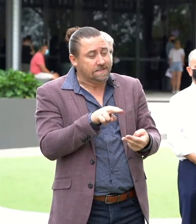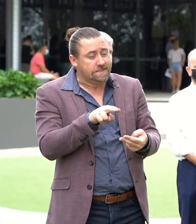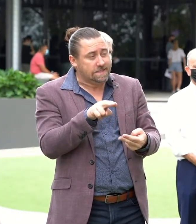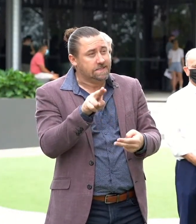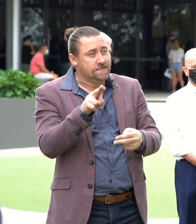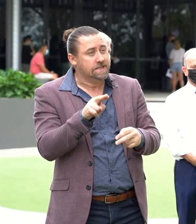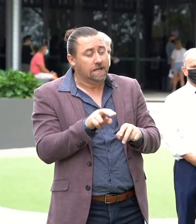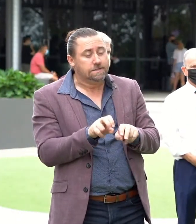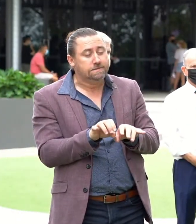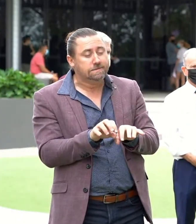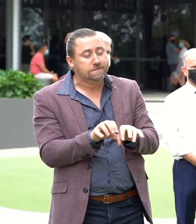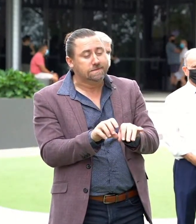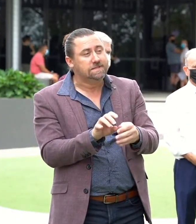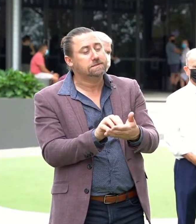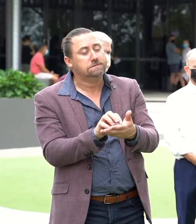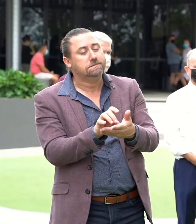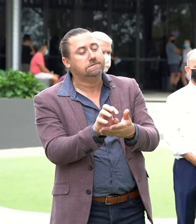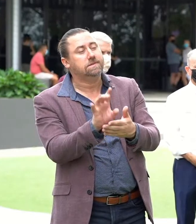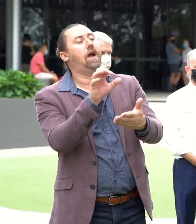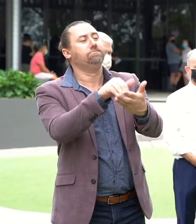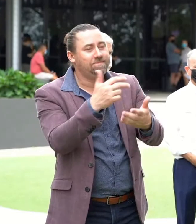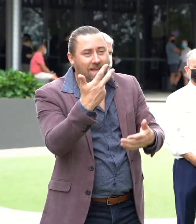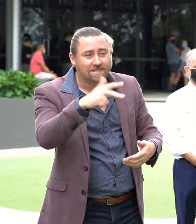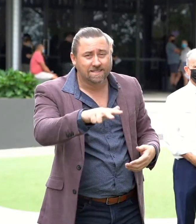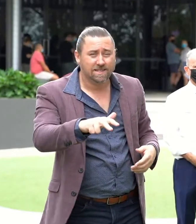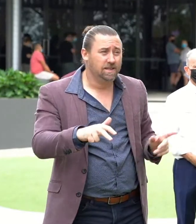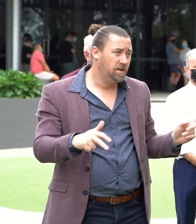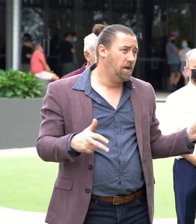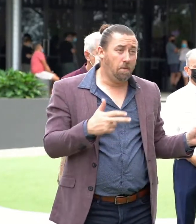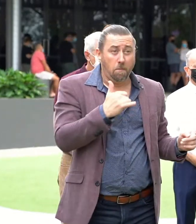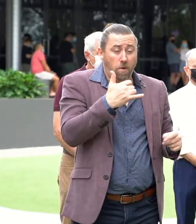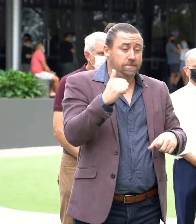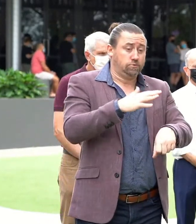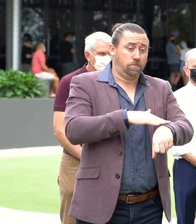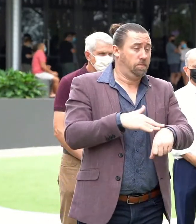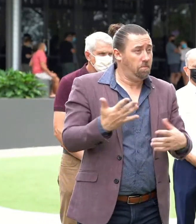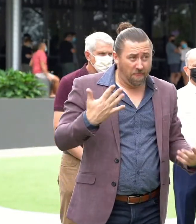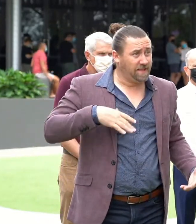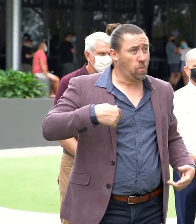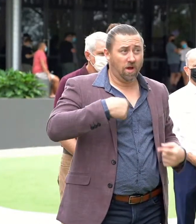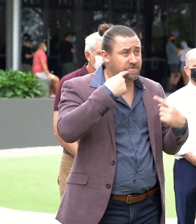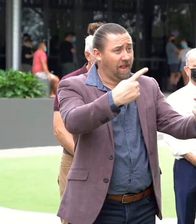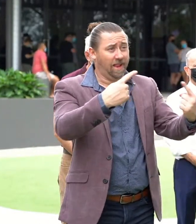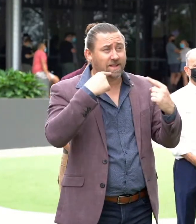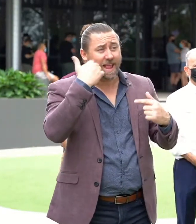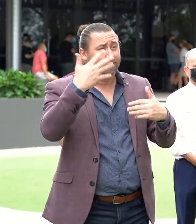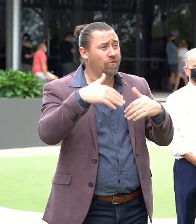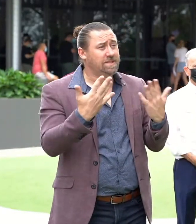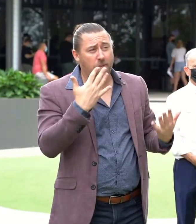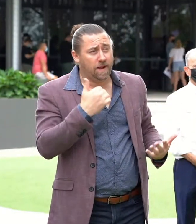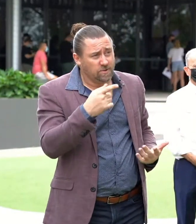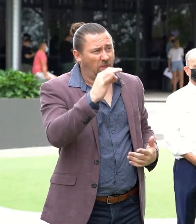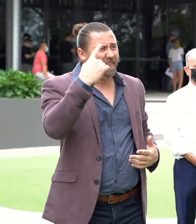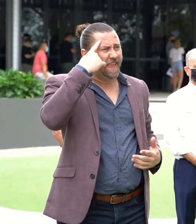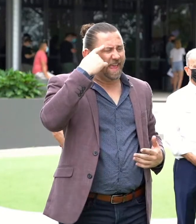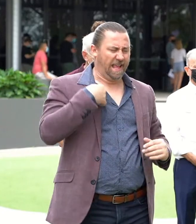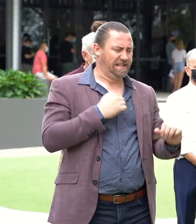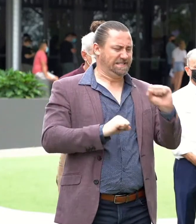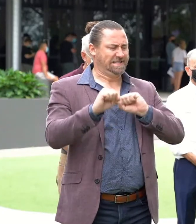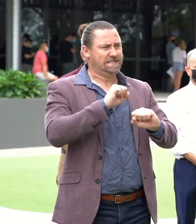to 80%? Yes, look, I think it may take a little while to get there, but this is why we're out and about today. Do it for your friends, do it for